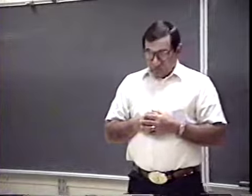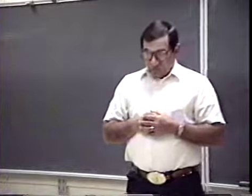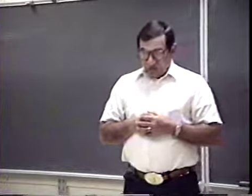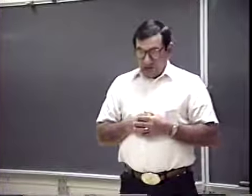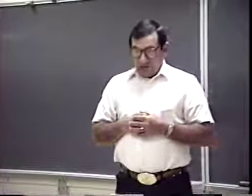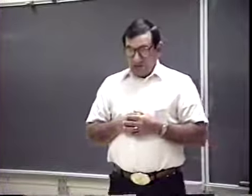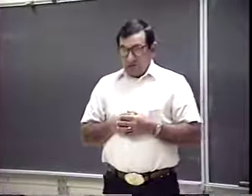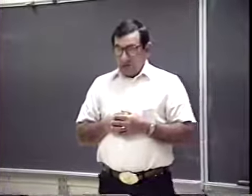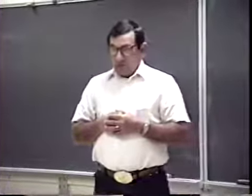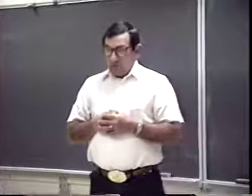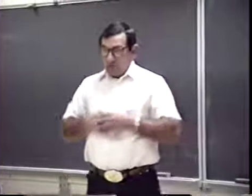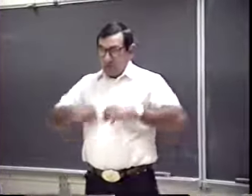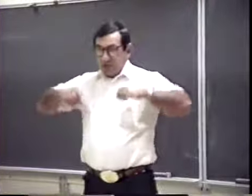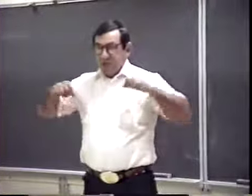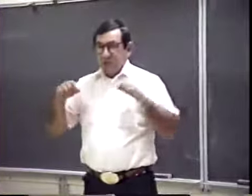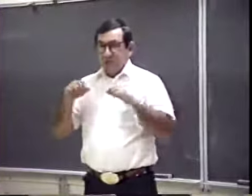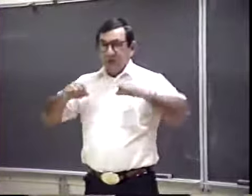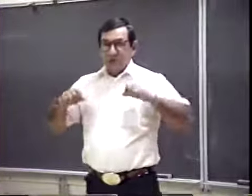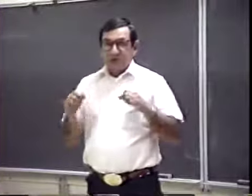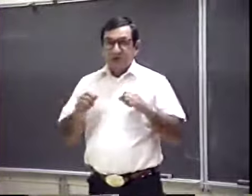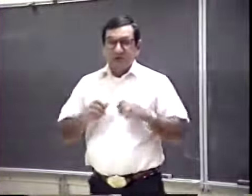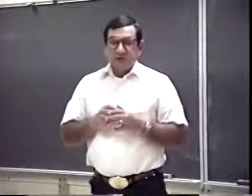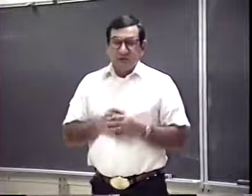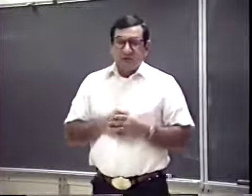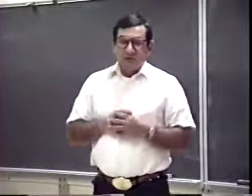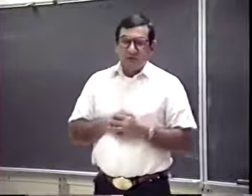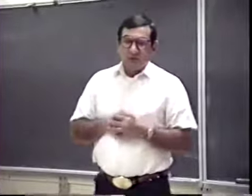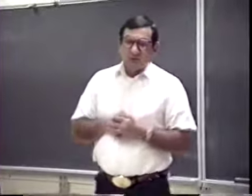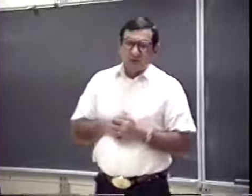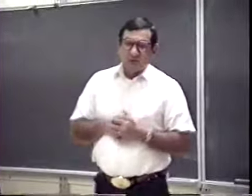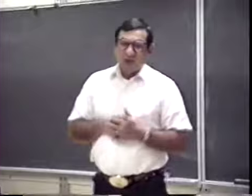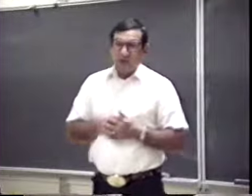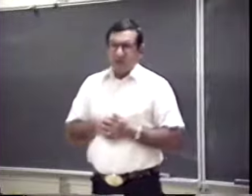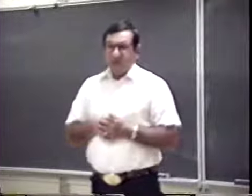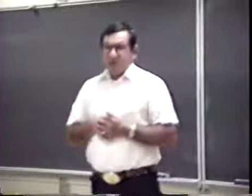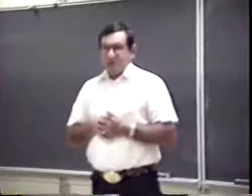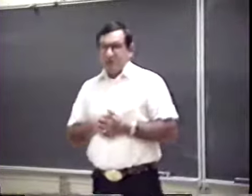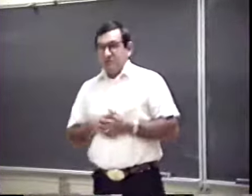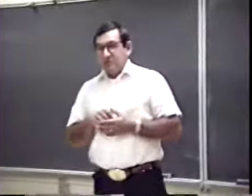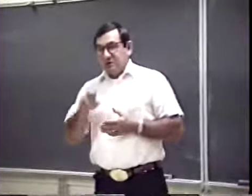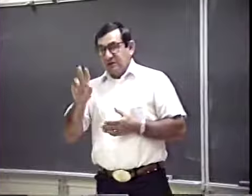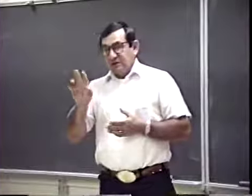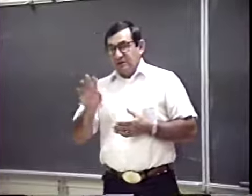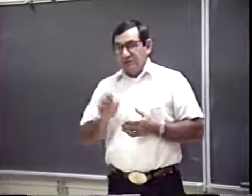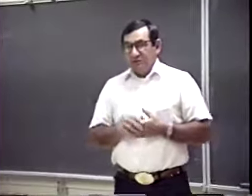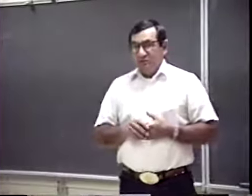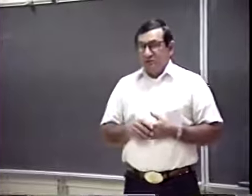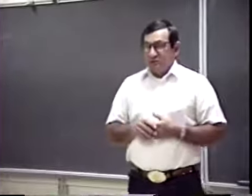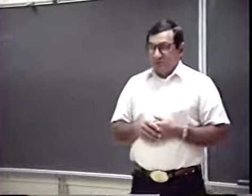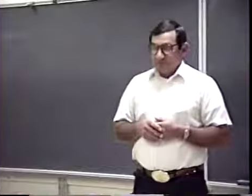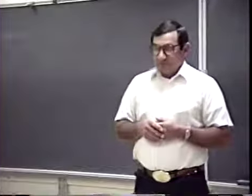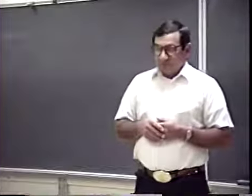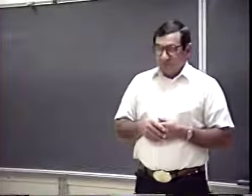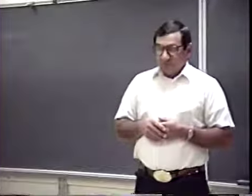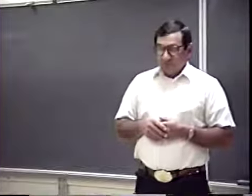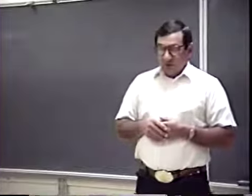and said, "My son, you will be like the sparrow. You will sing to the people each and every morning, for you will not live. You're too weak."